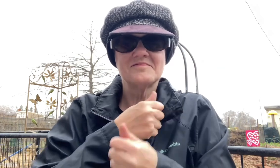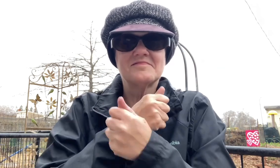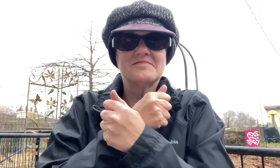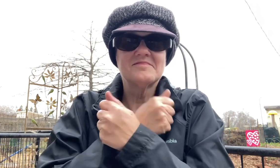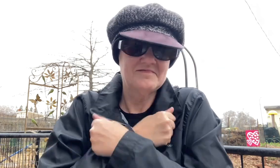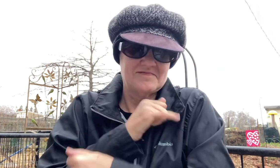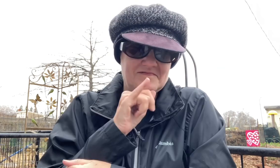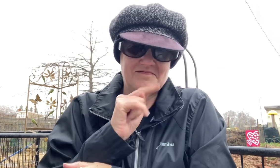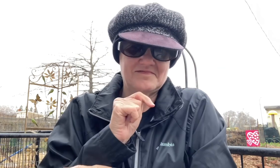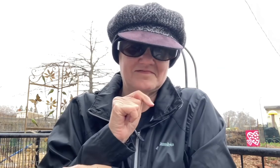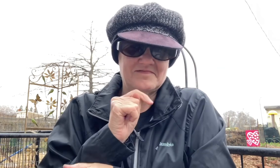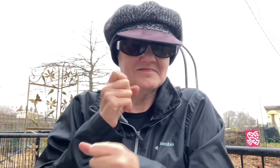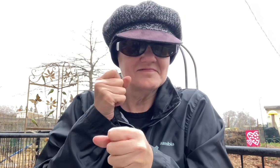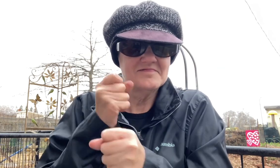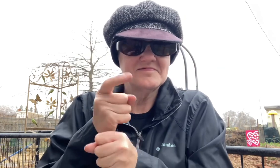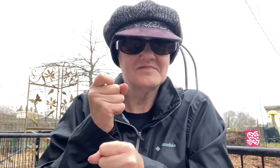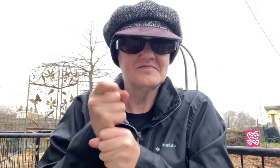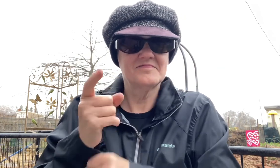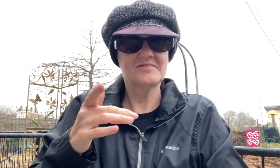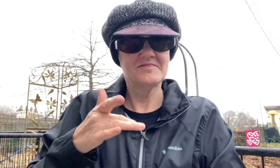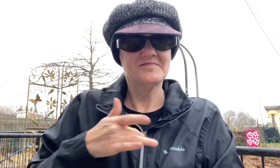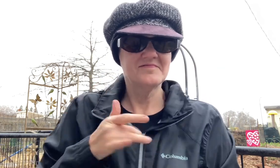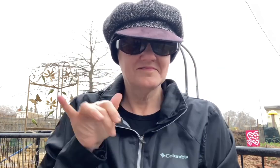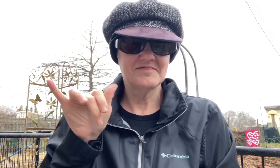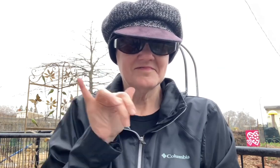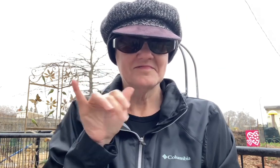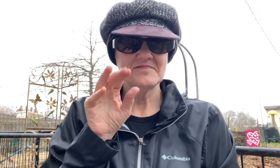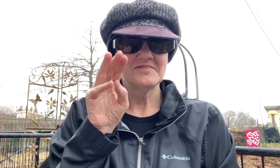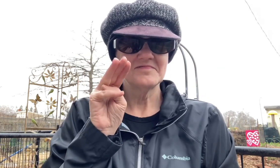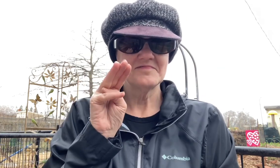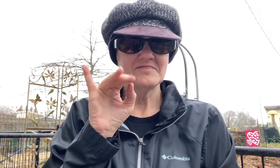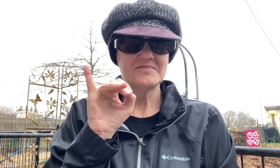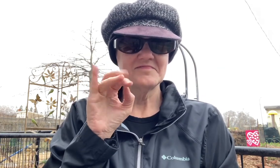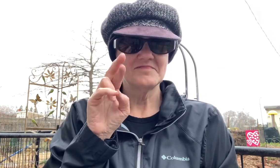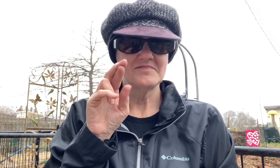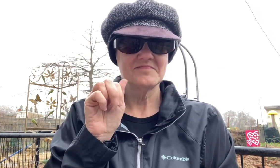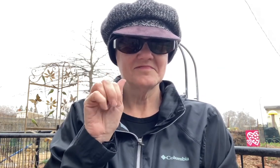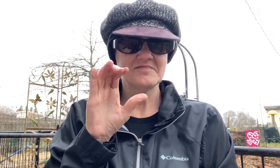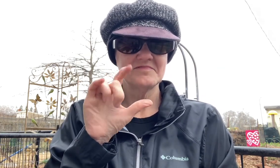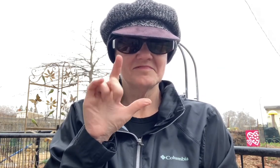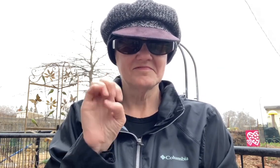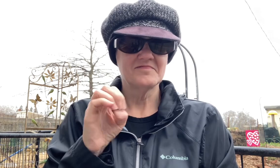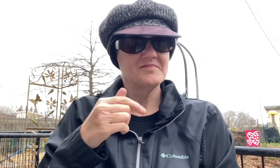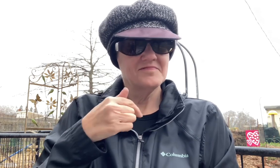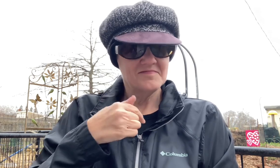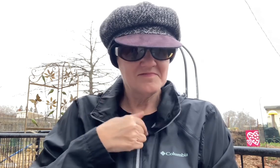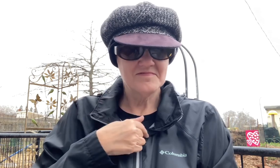year. I love it. Every year I feel like it's just a miracle.